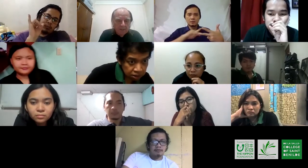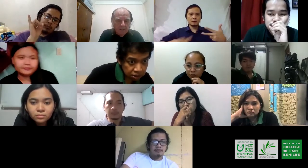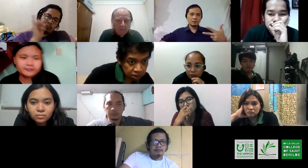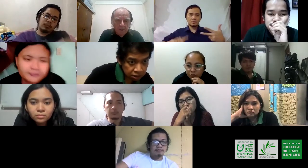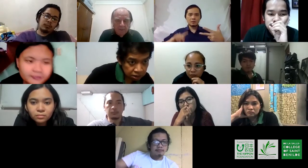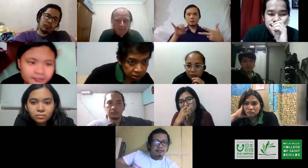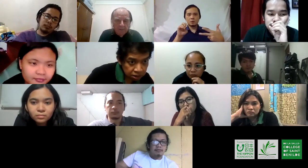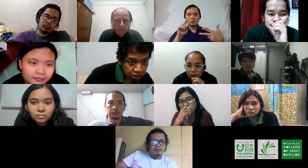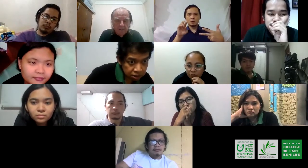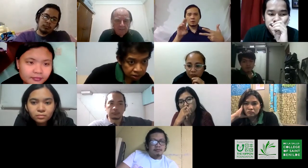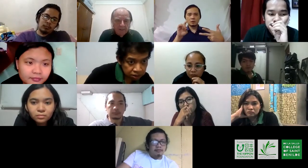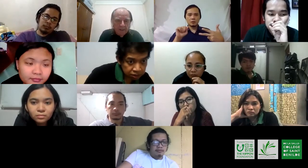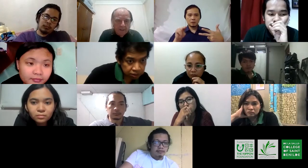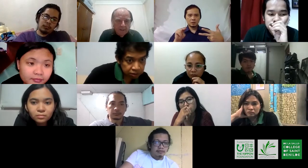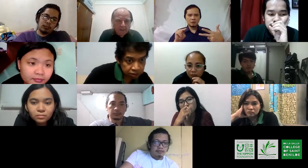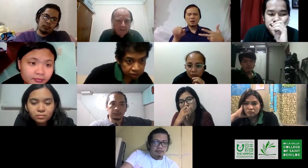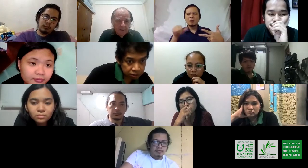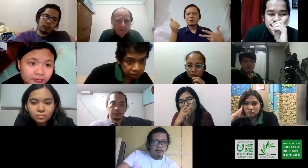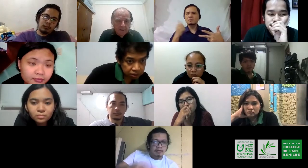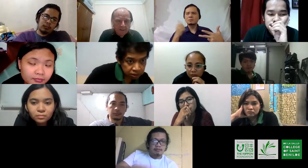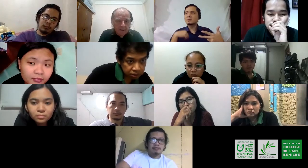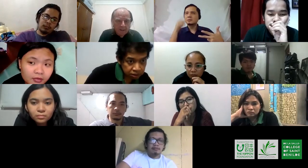Something else I wanted to mention about that.